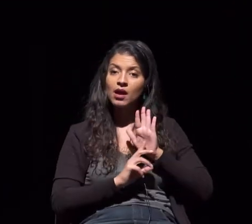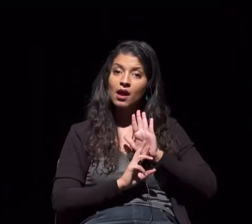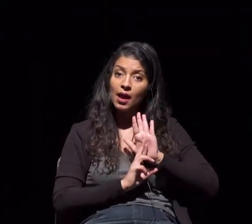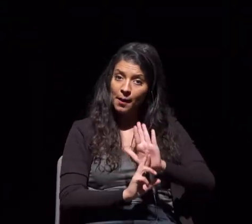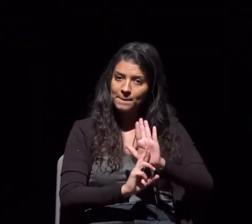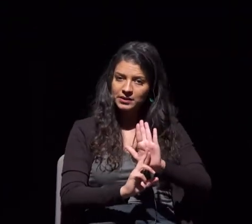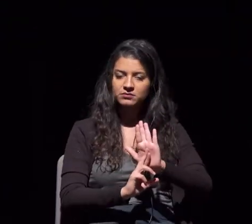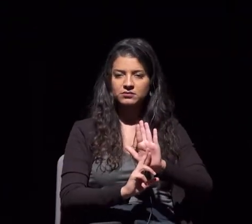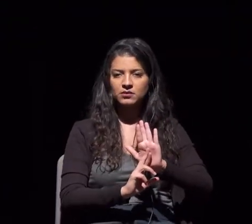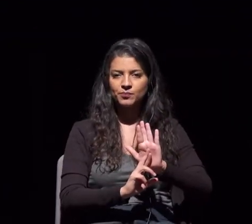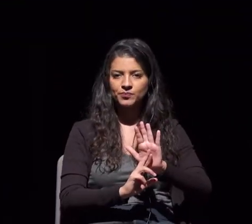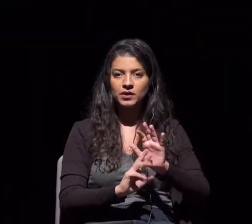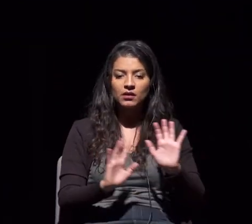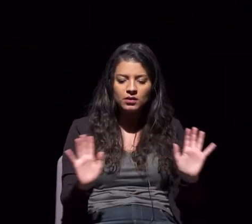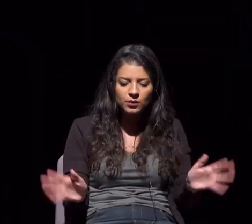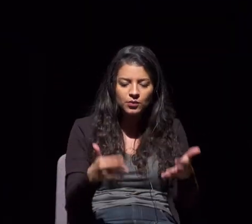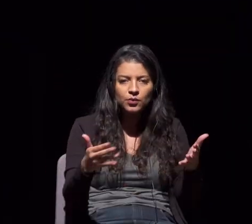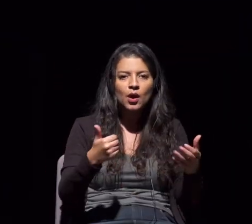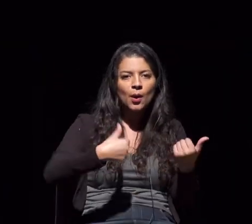quo. Thank you.